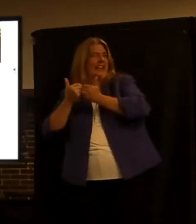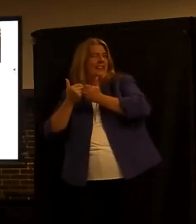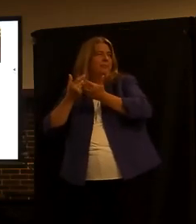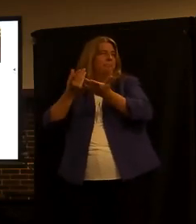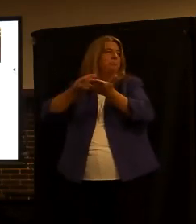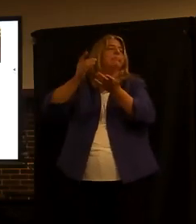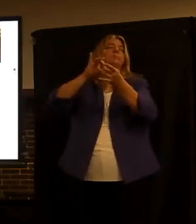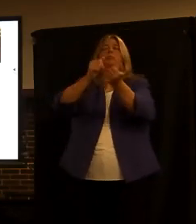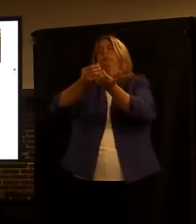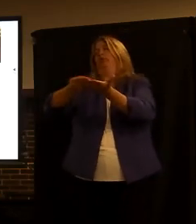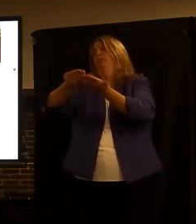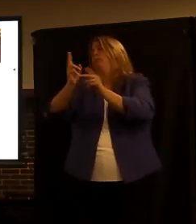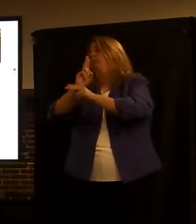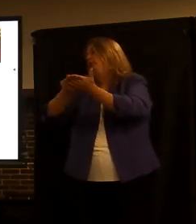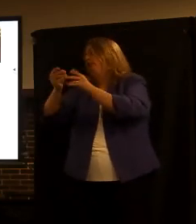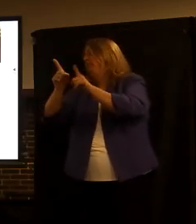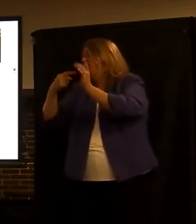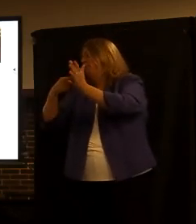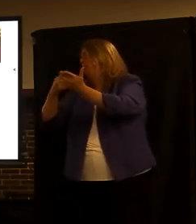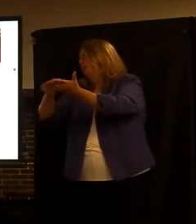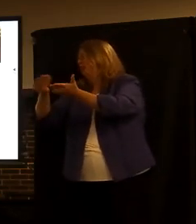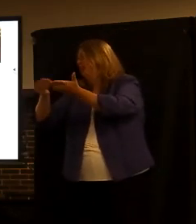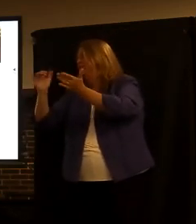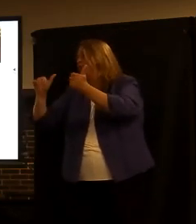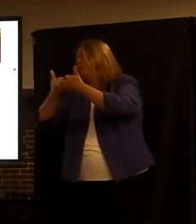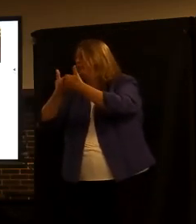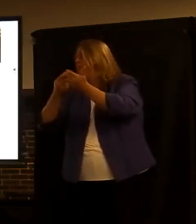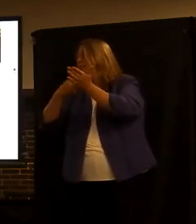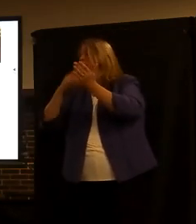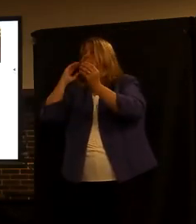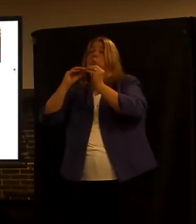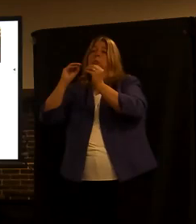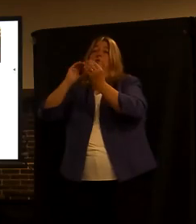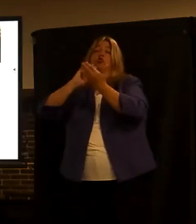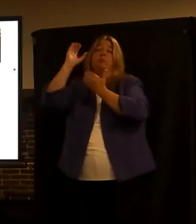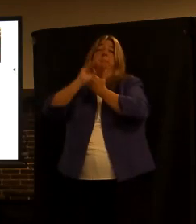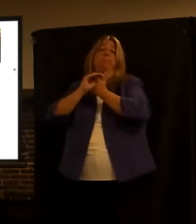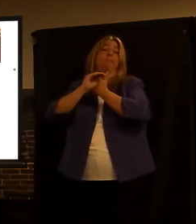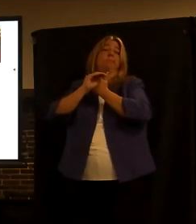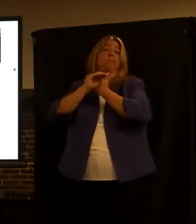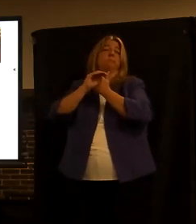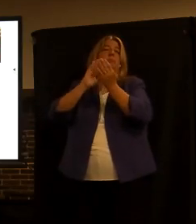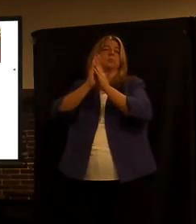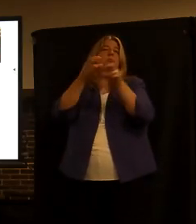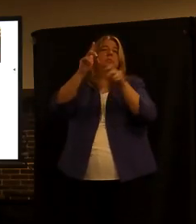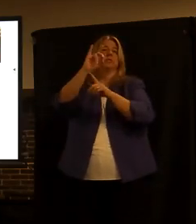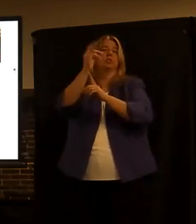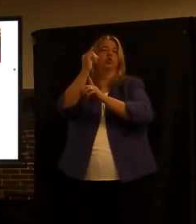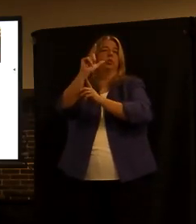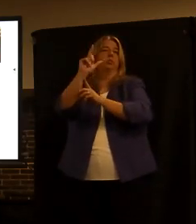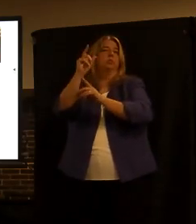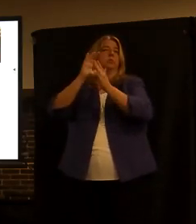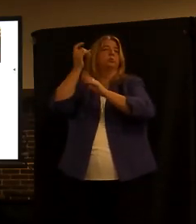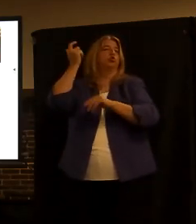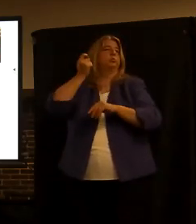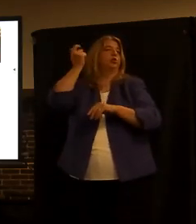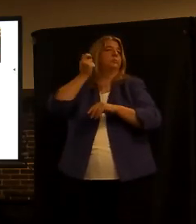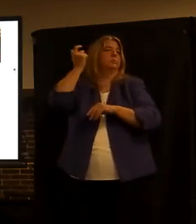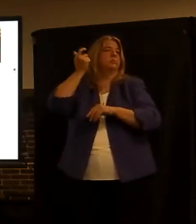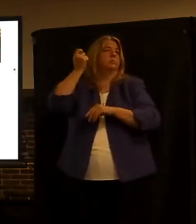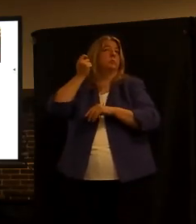a state agency, but then remembering that we are a school as well. So purchasing is one of those areas that has been a challenge. For example, when